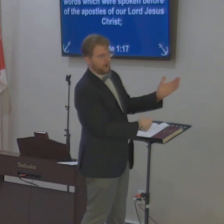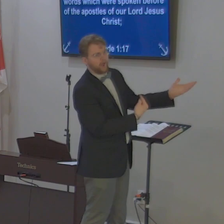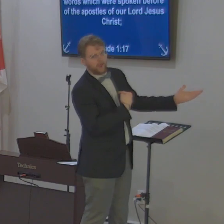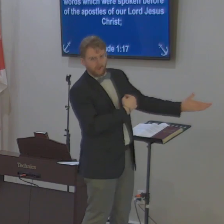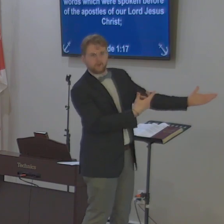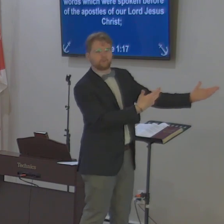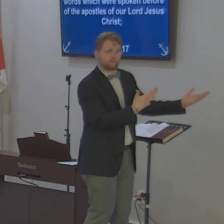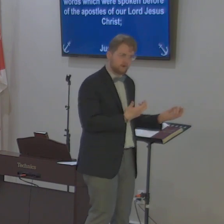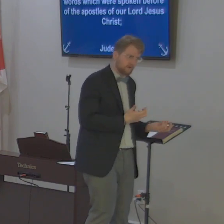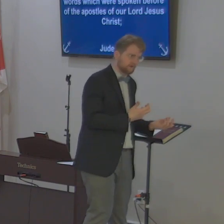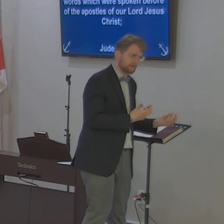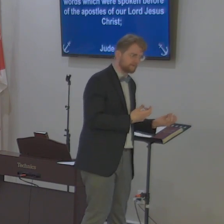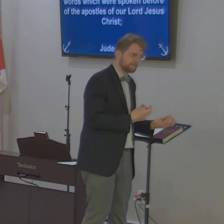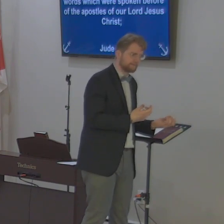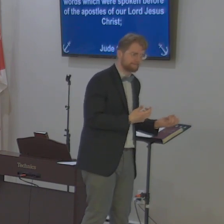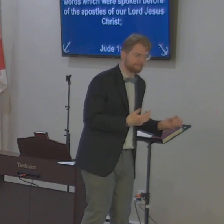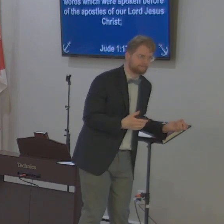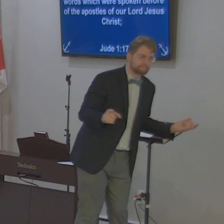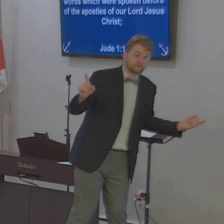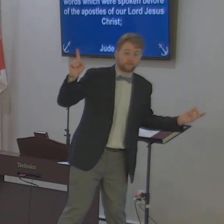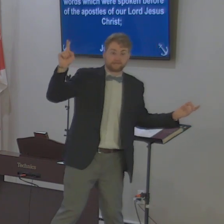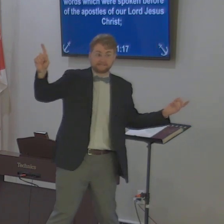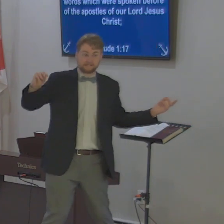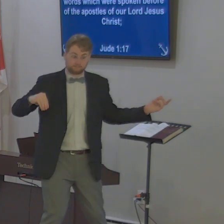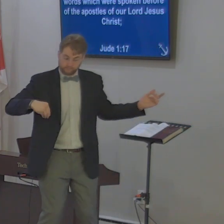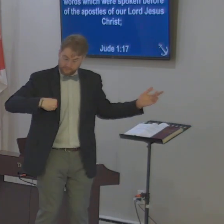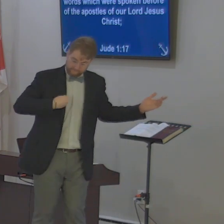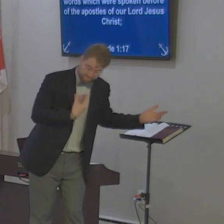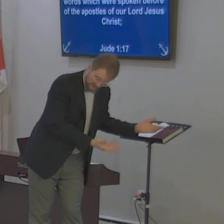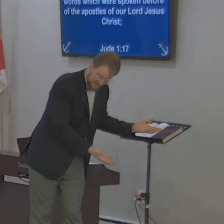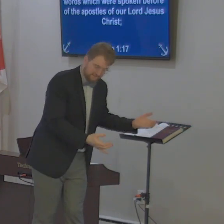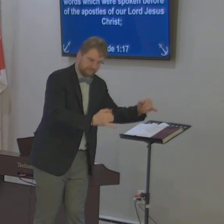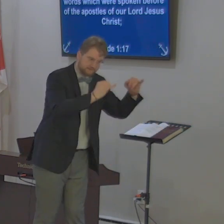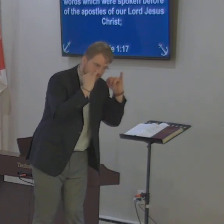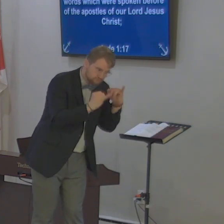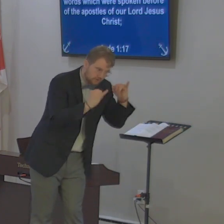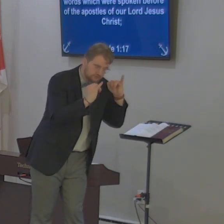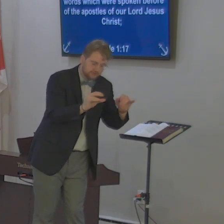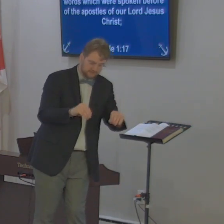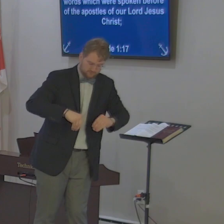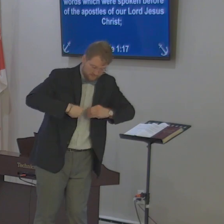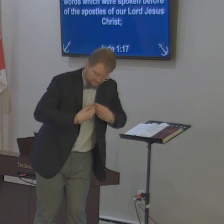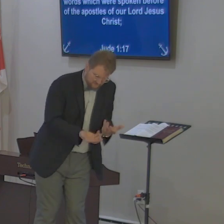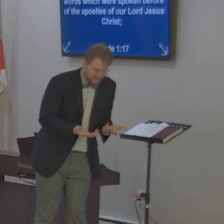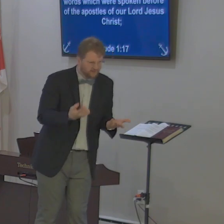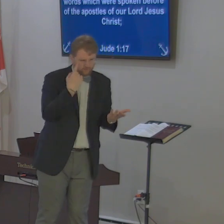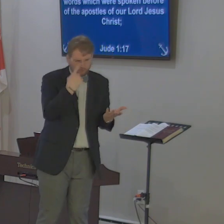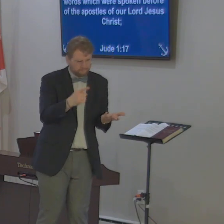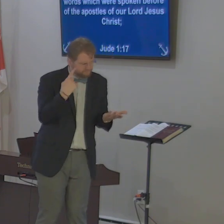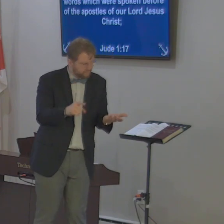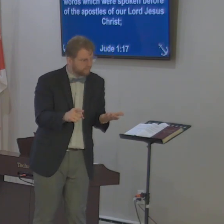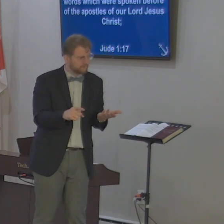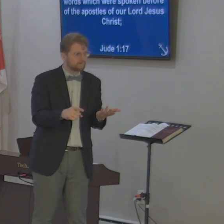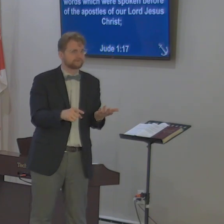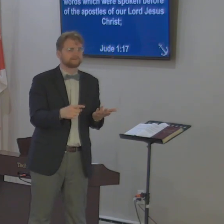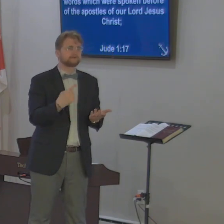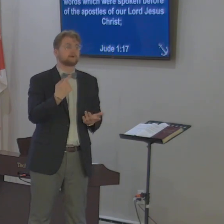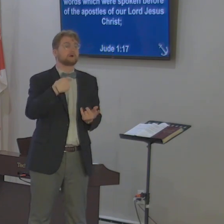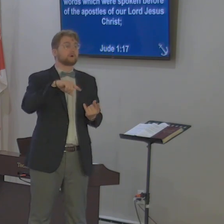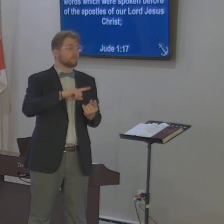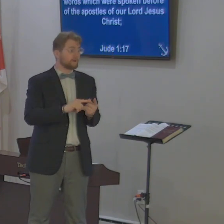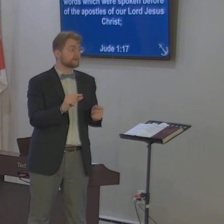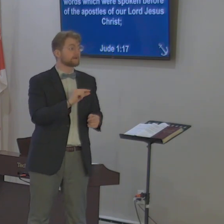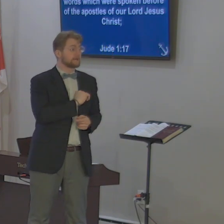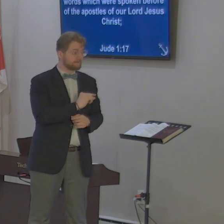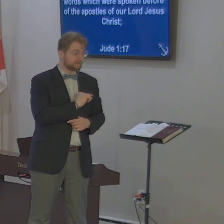He's given us the instruction, and he's provided the instruction for us for a purpose. So when the pricks come,